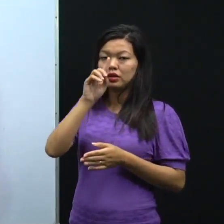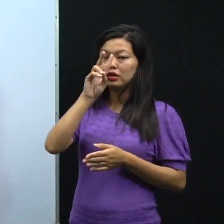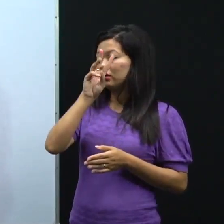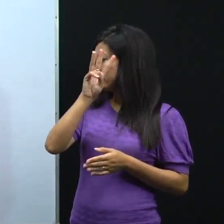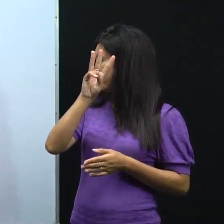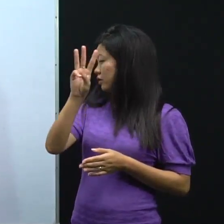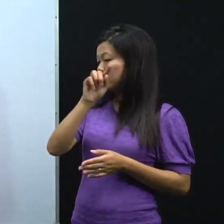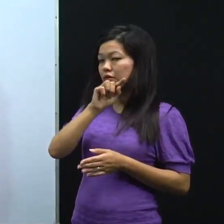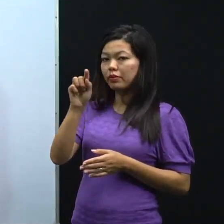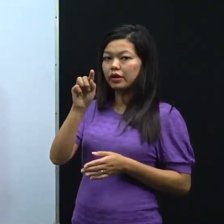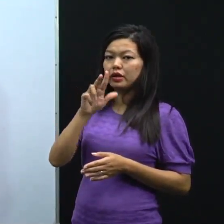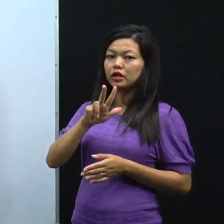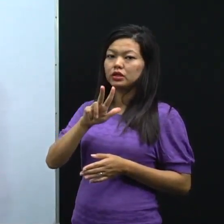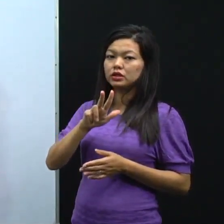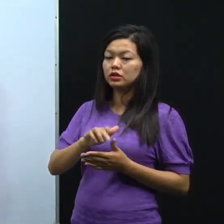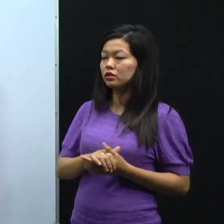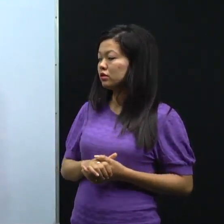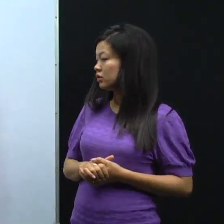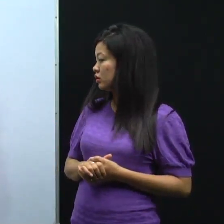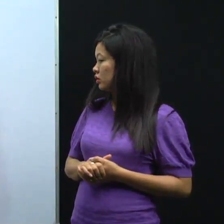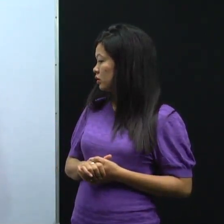leave like this, it's okay.